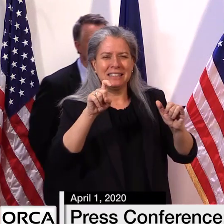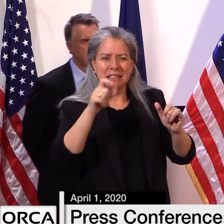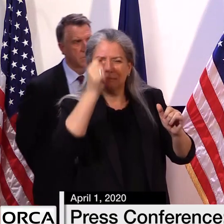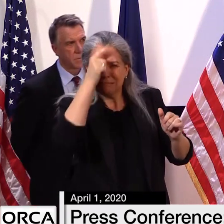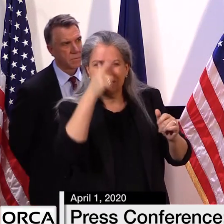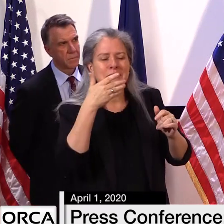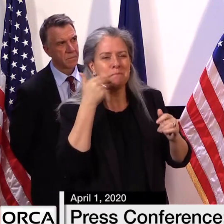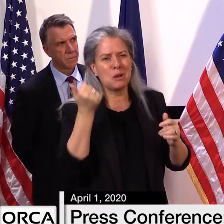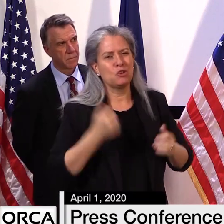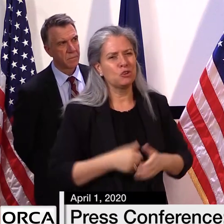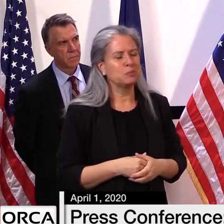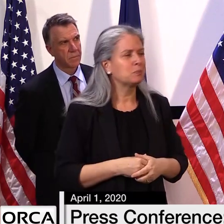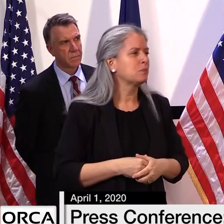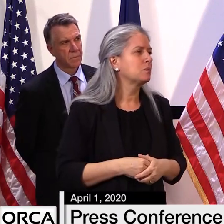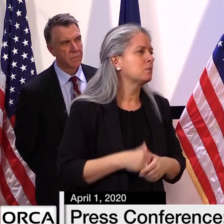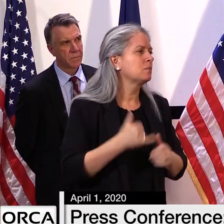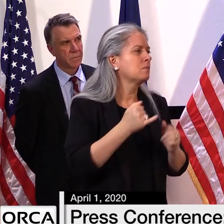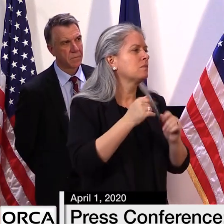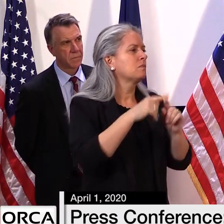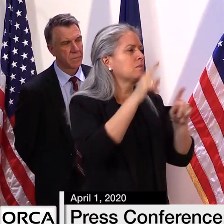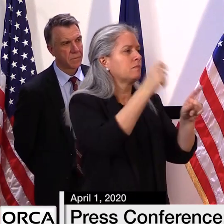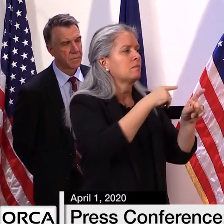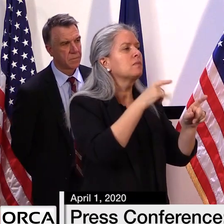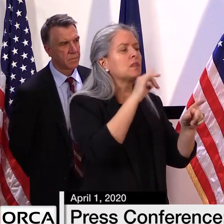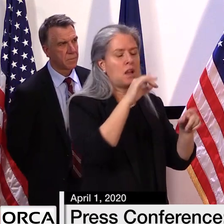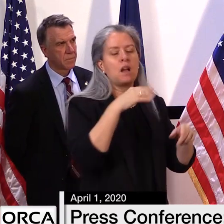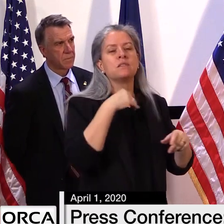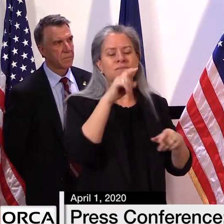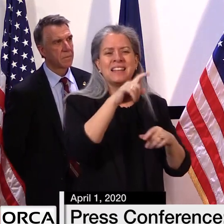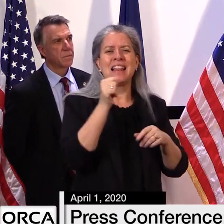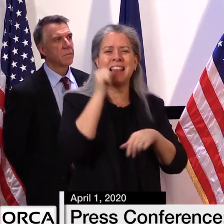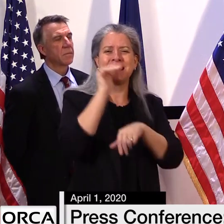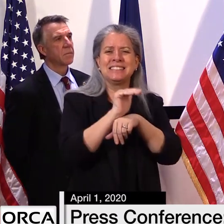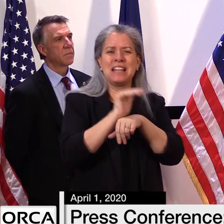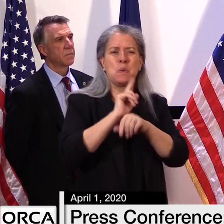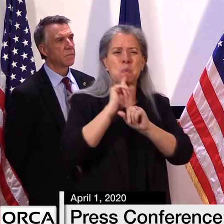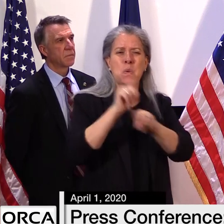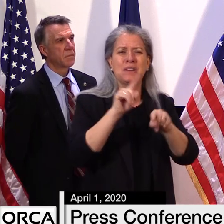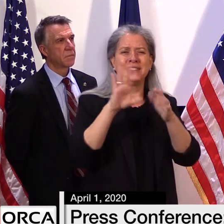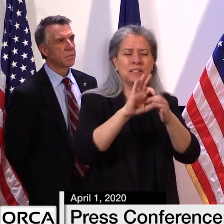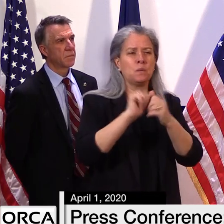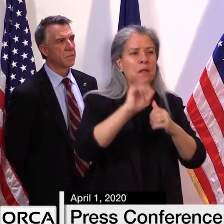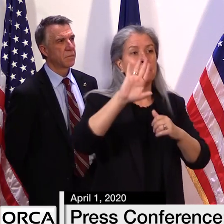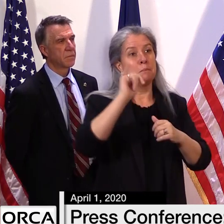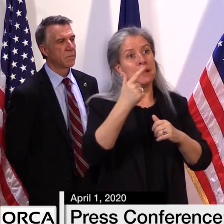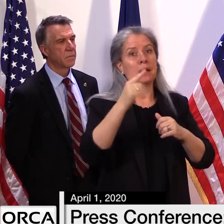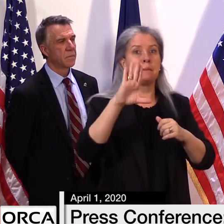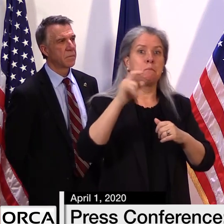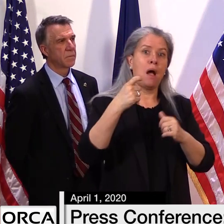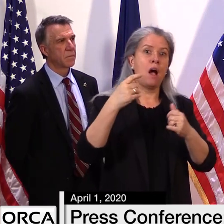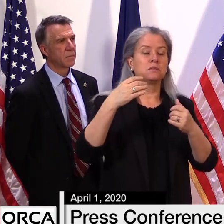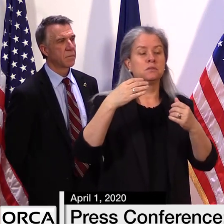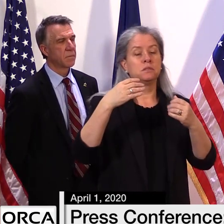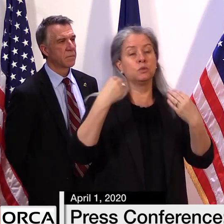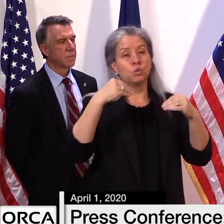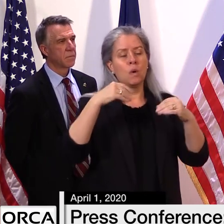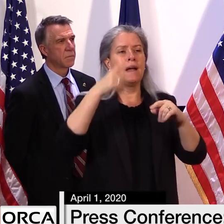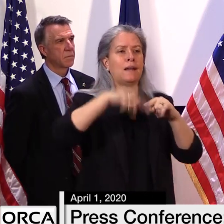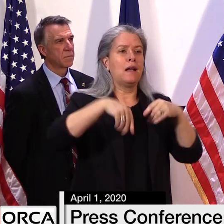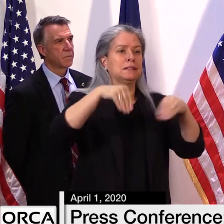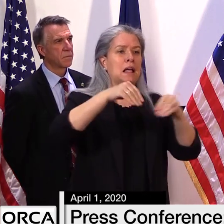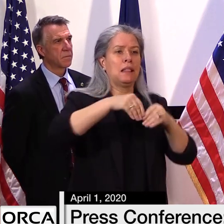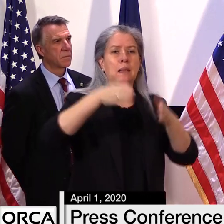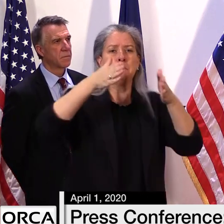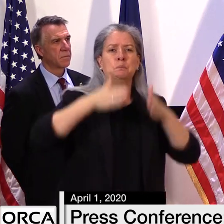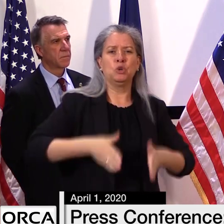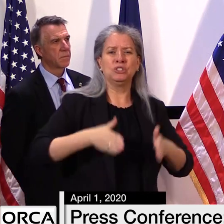Just a quick follow-up regarding last night's order with the big box stores and the suspending selling non-essential items in person.